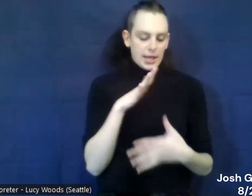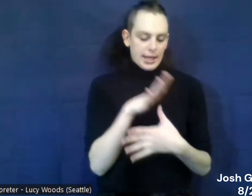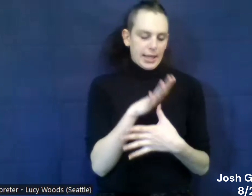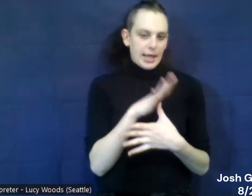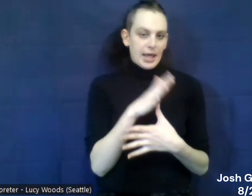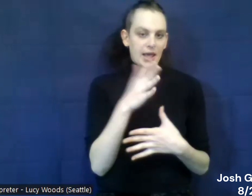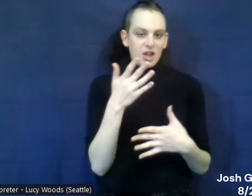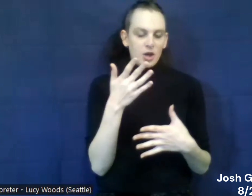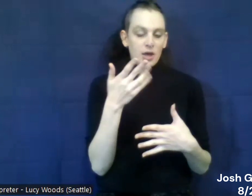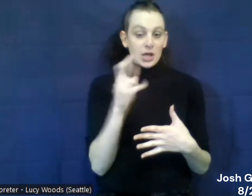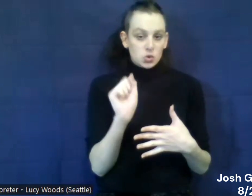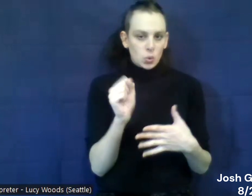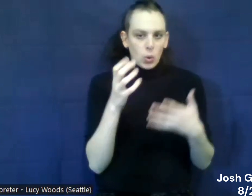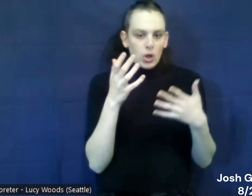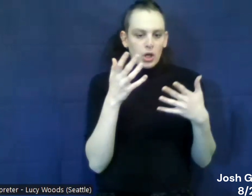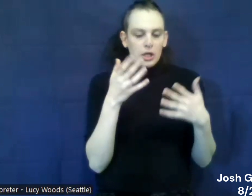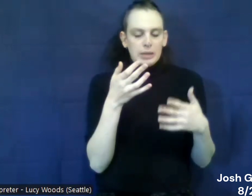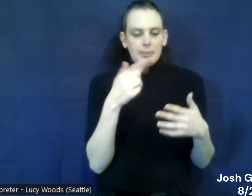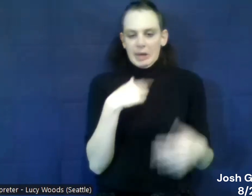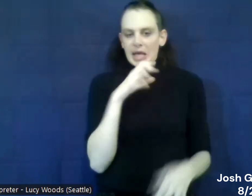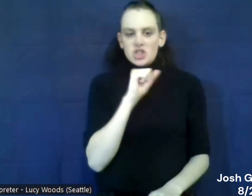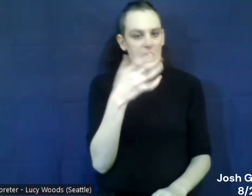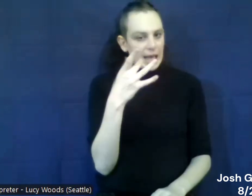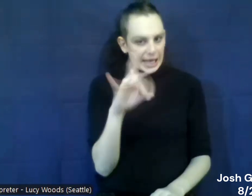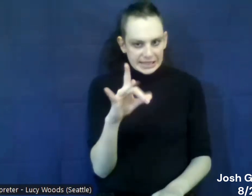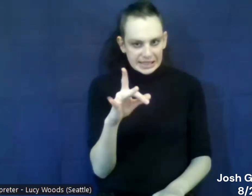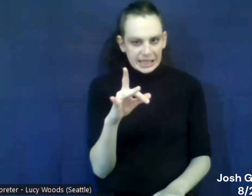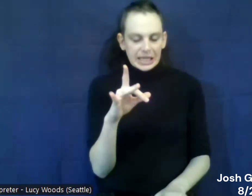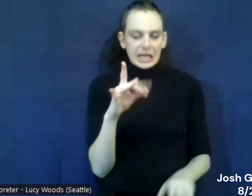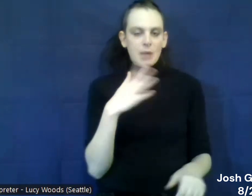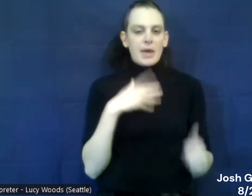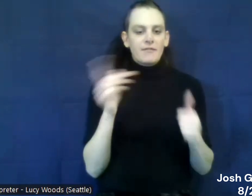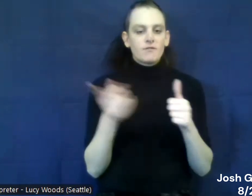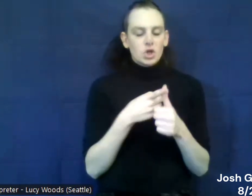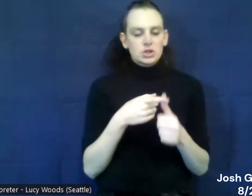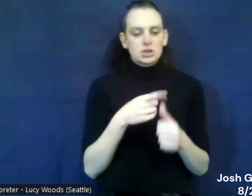18 that I like had my first real kind of like drink.